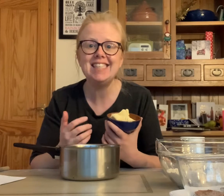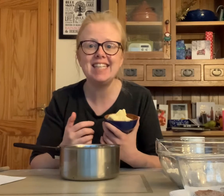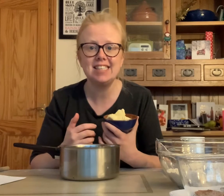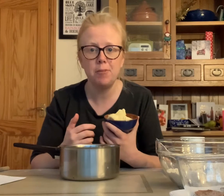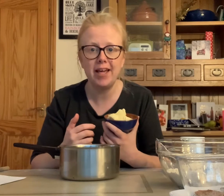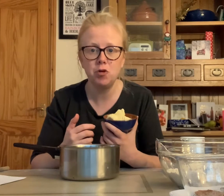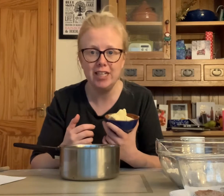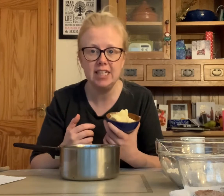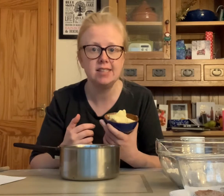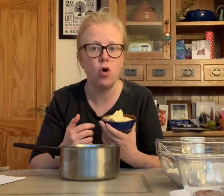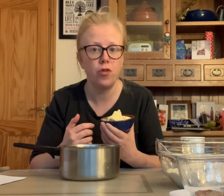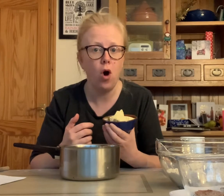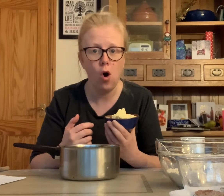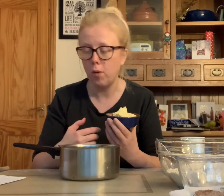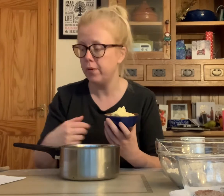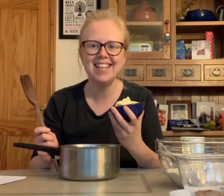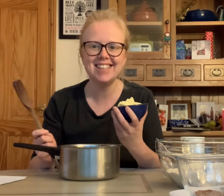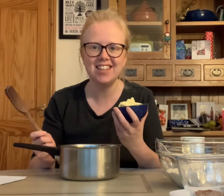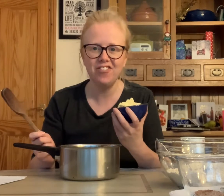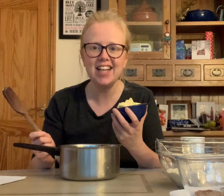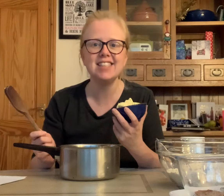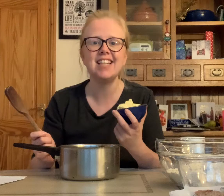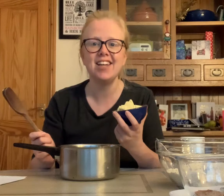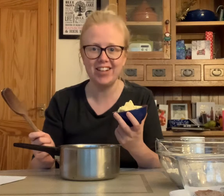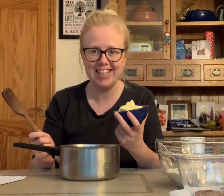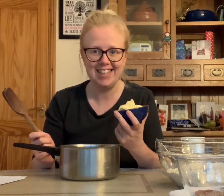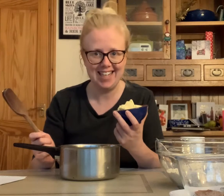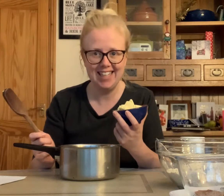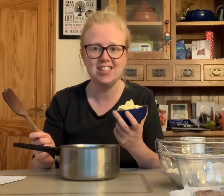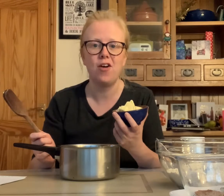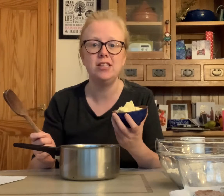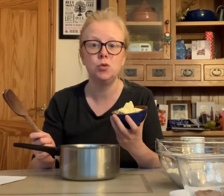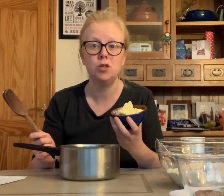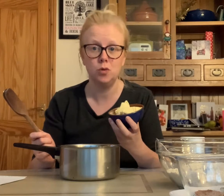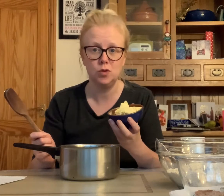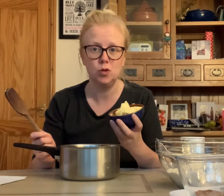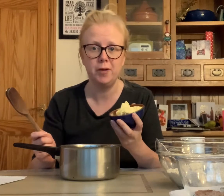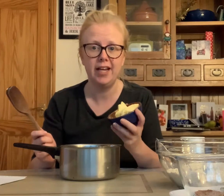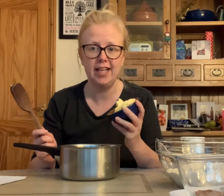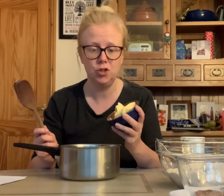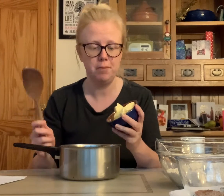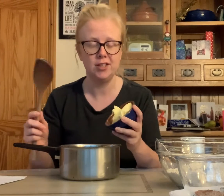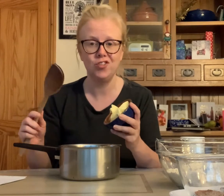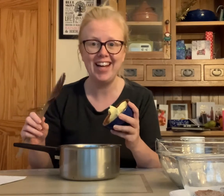some ingredients on the hob. So the first ingredient that needs to go into your saucepan is your margarine.